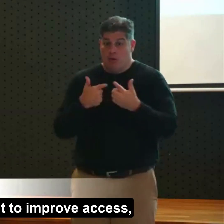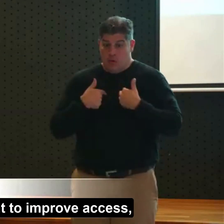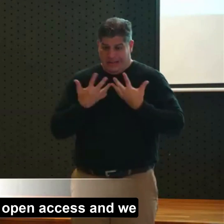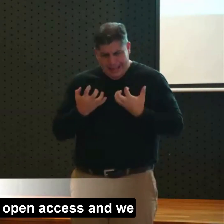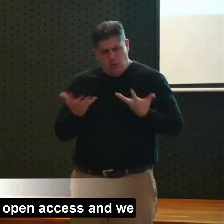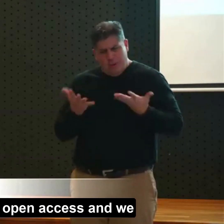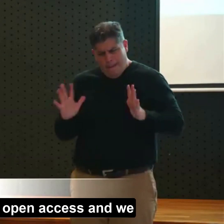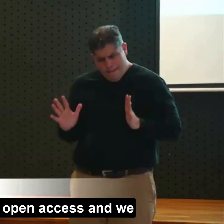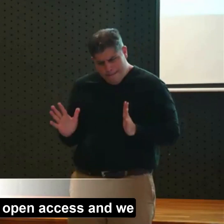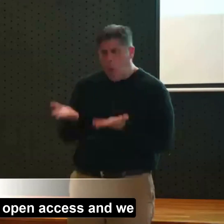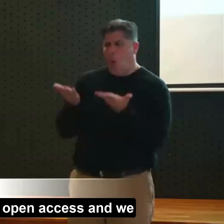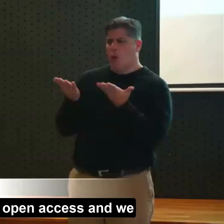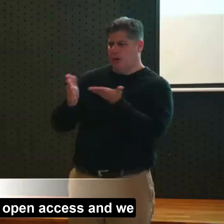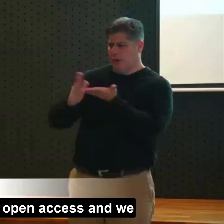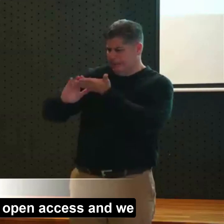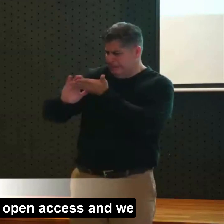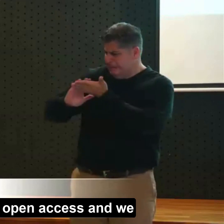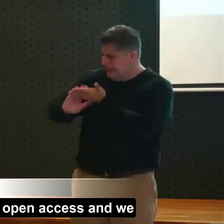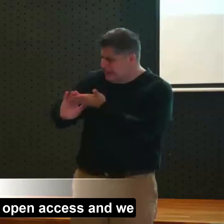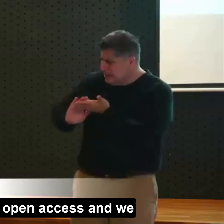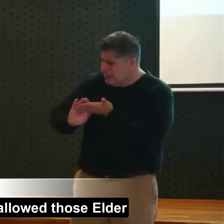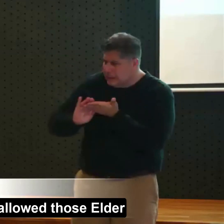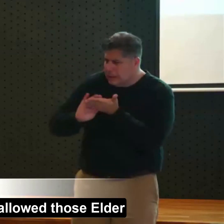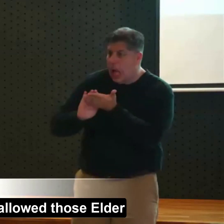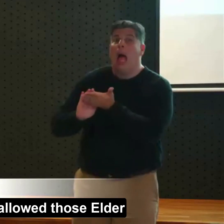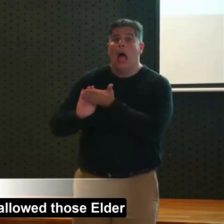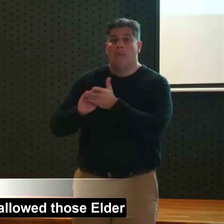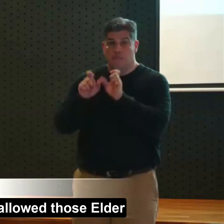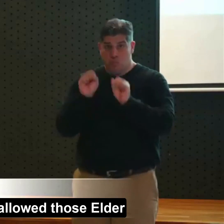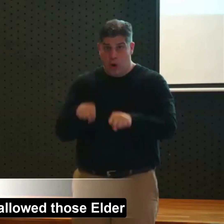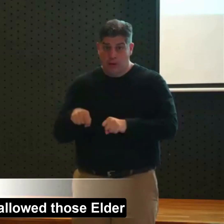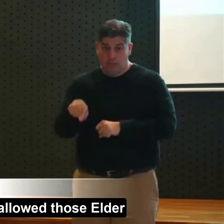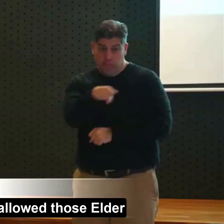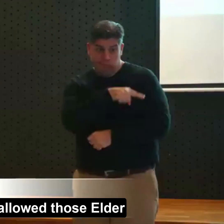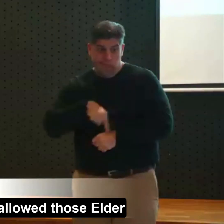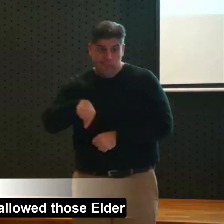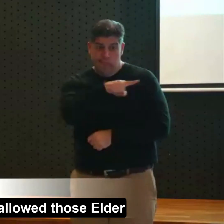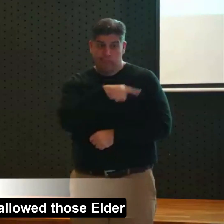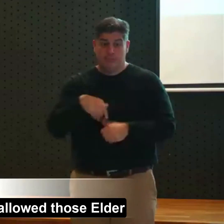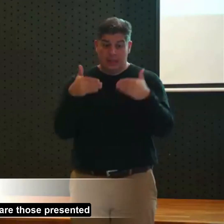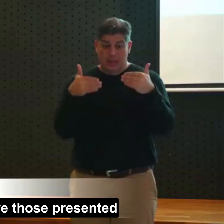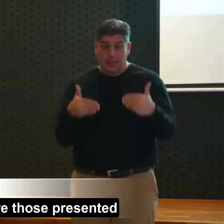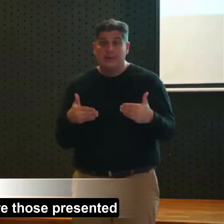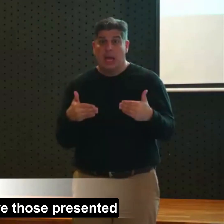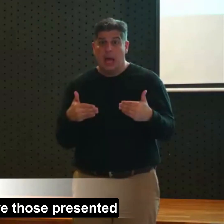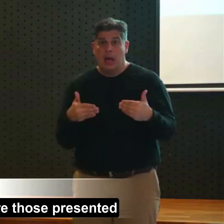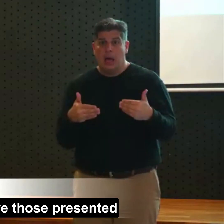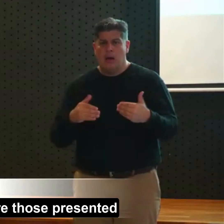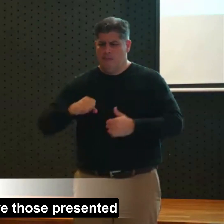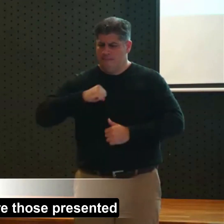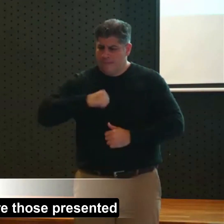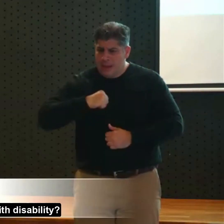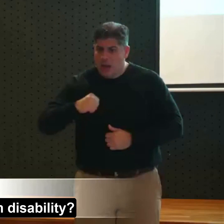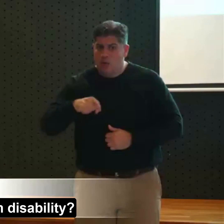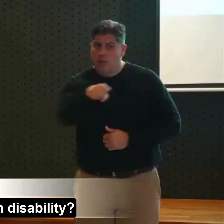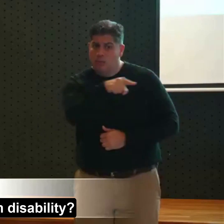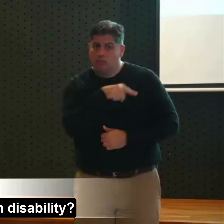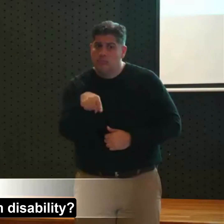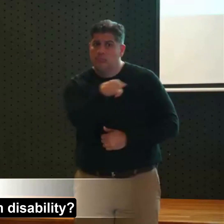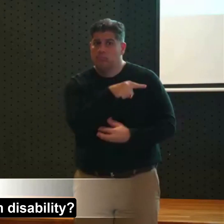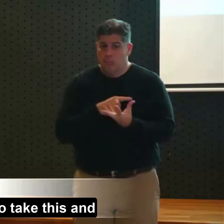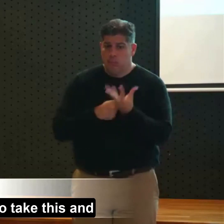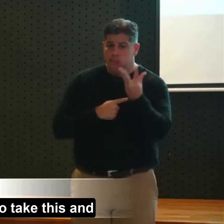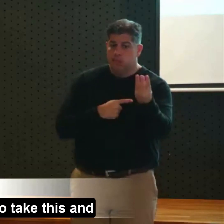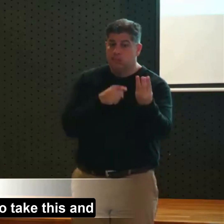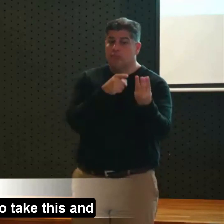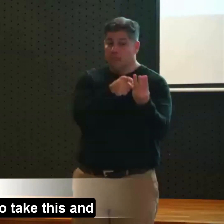improve access, if we want to open access, and we want to allow those elder citizens or those presented with